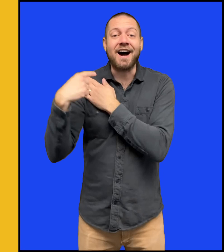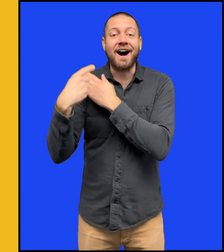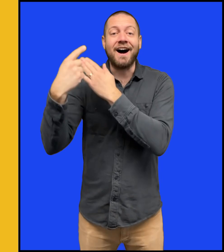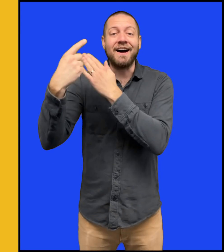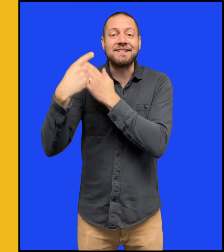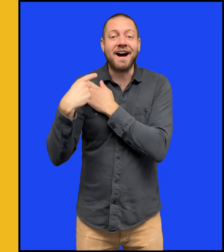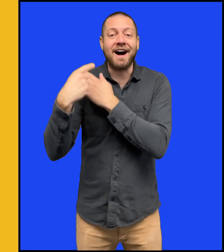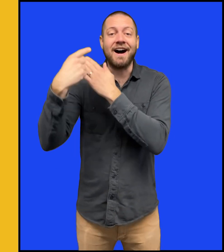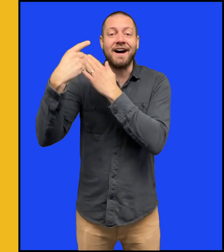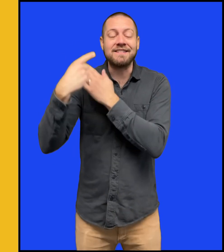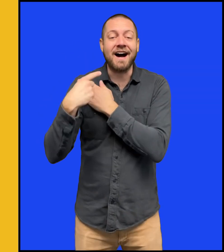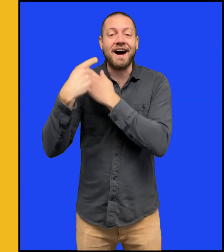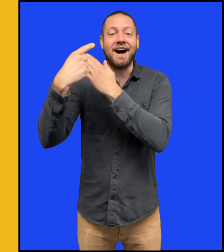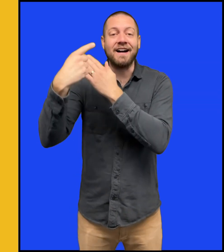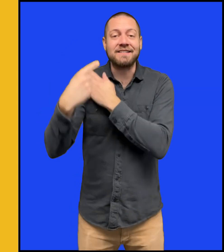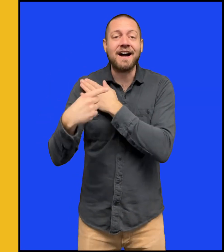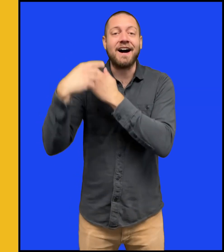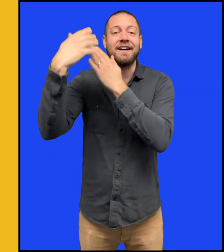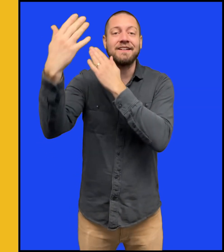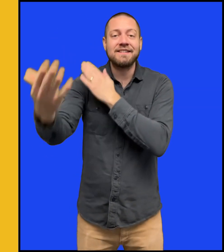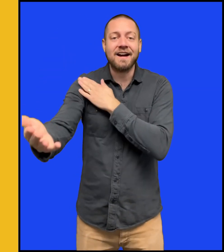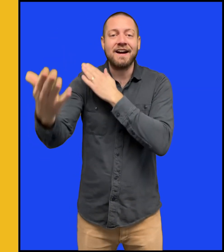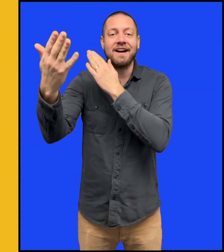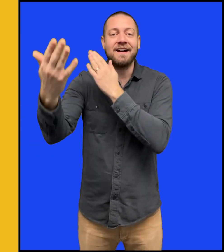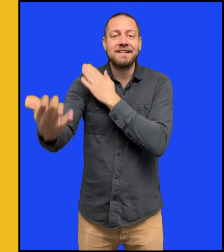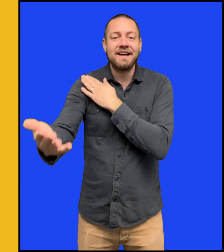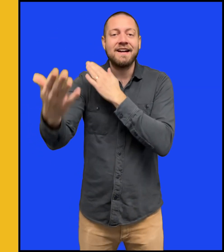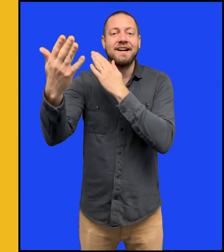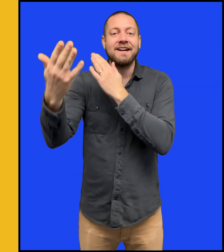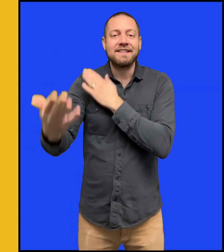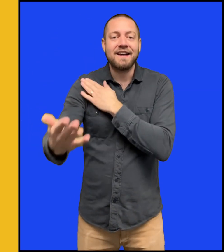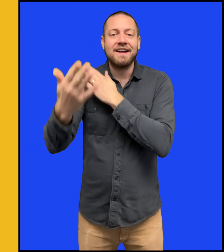Say ta, ta, ta, ta.